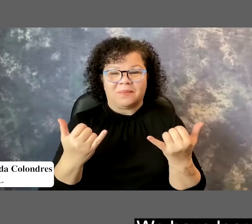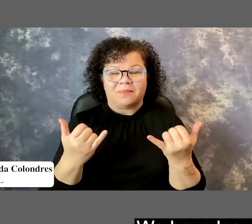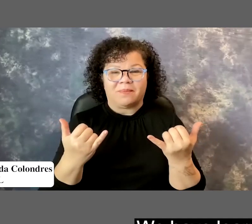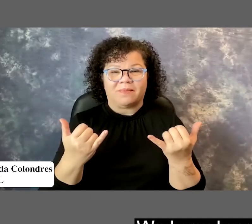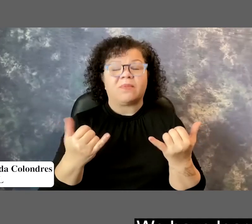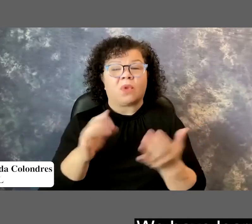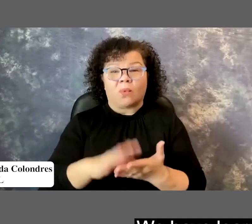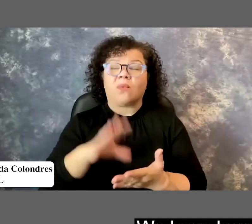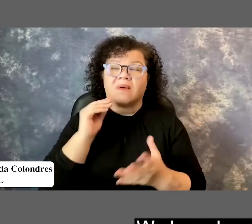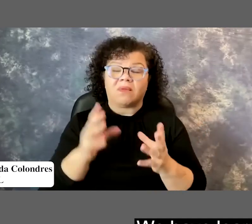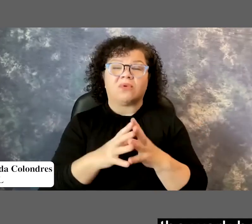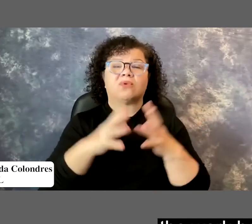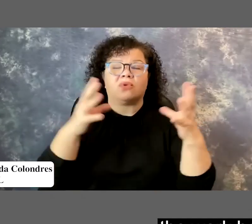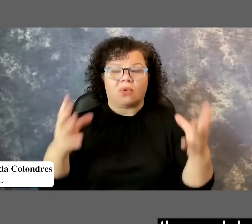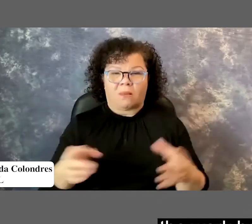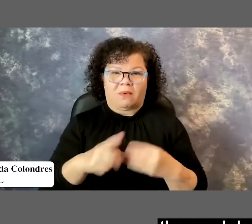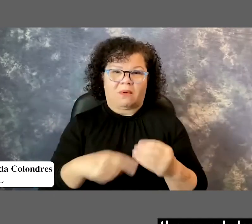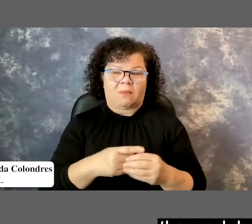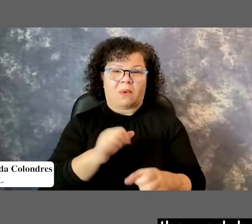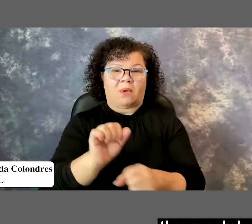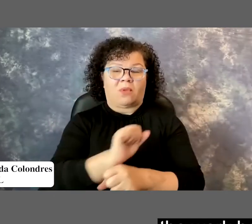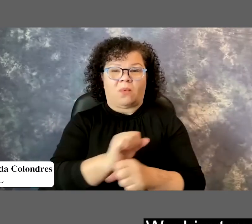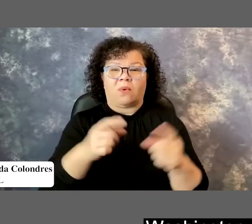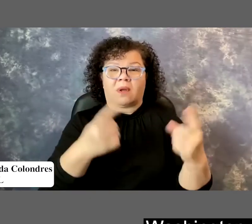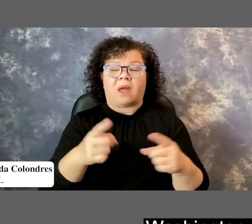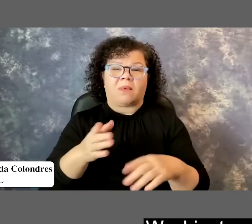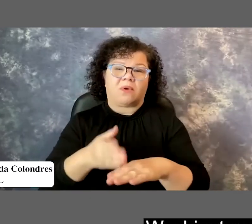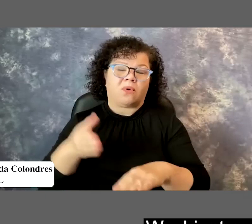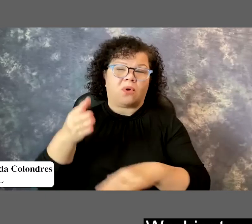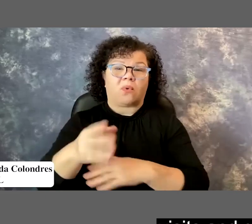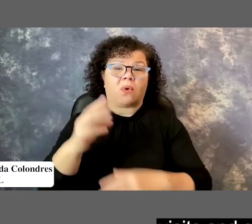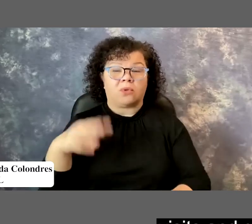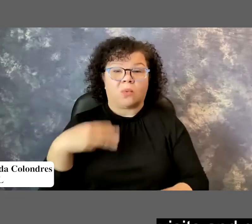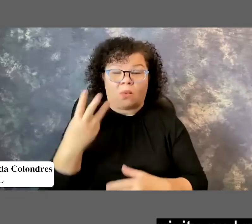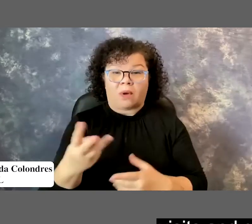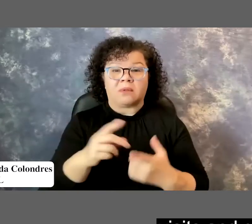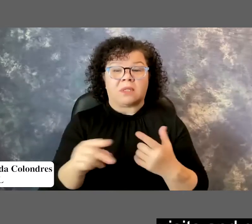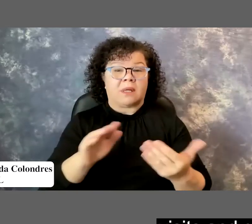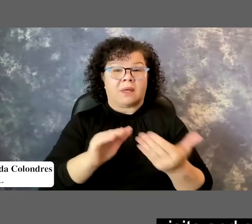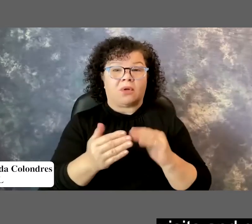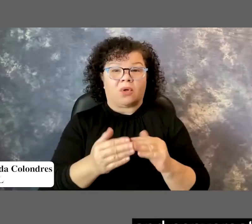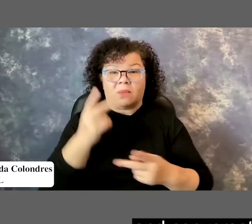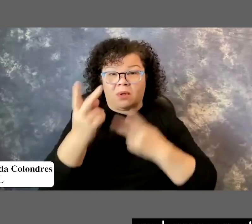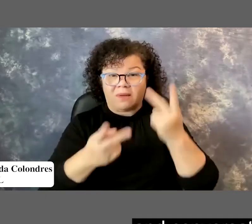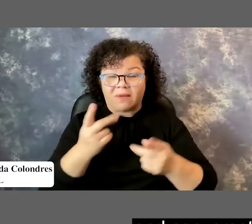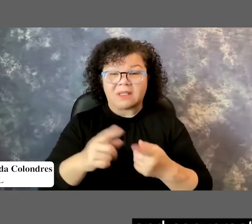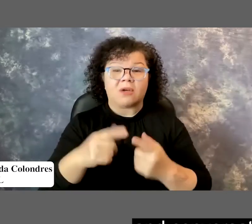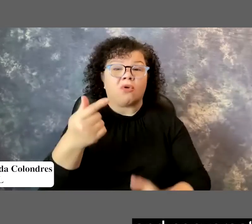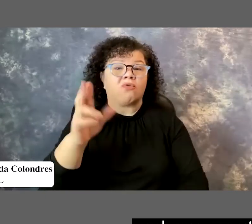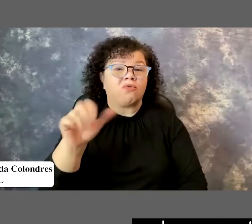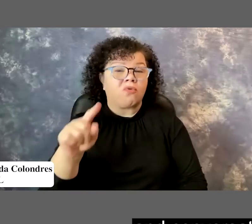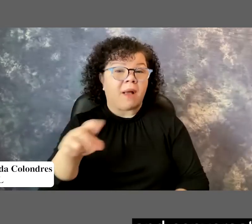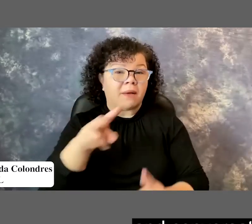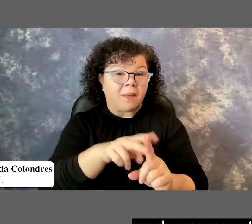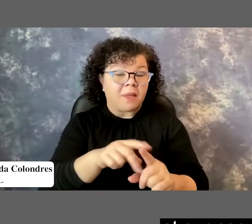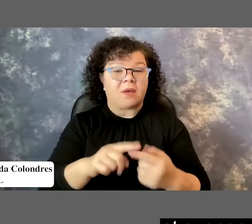We have learned so much about the work happening across Washington during community visits, in grant applications, in